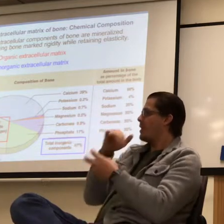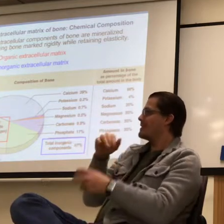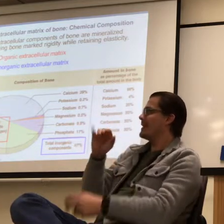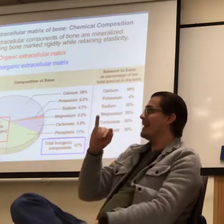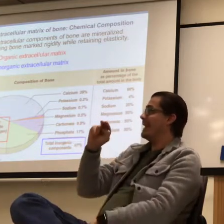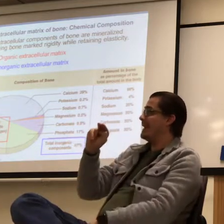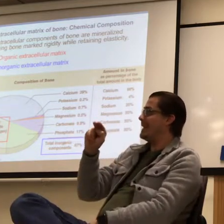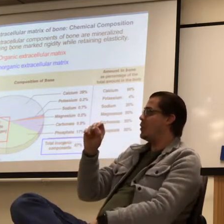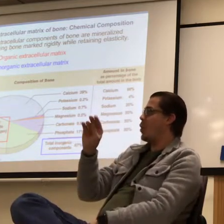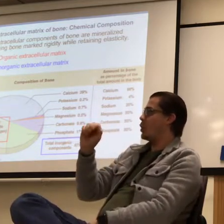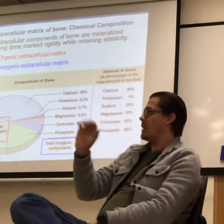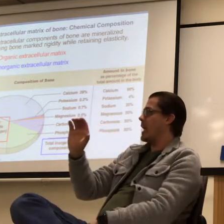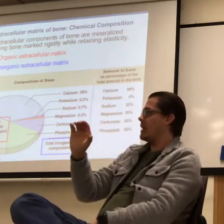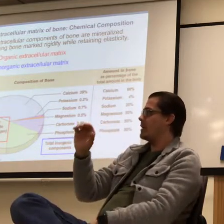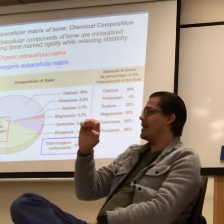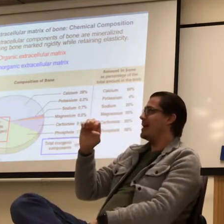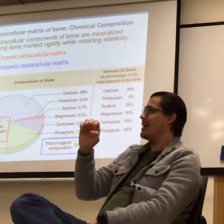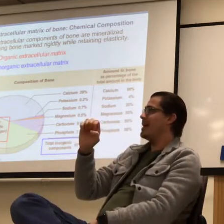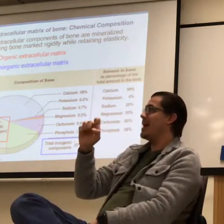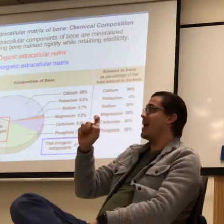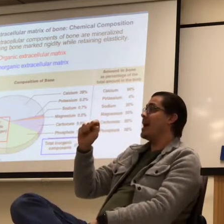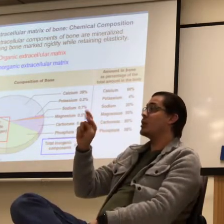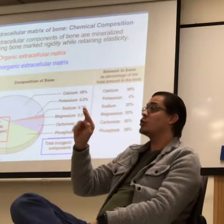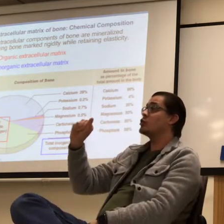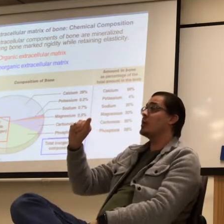inorganic extracellular matrix.